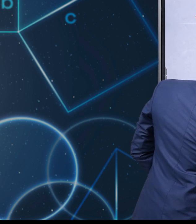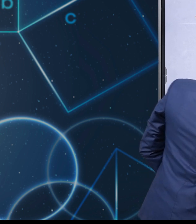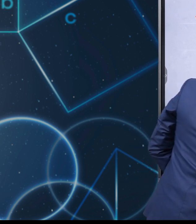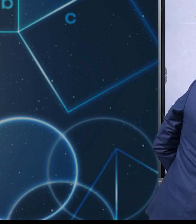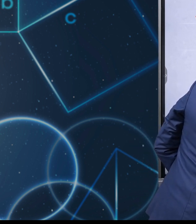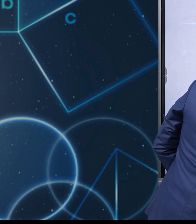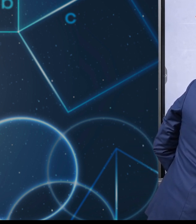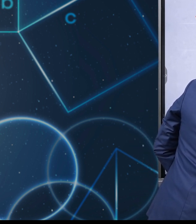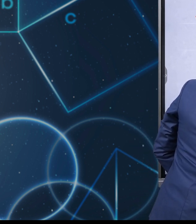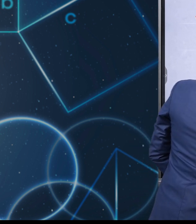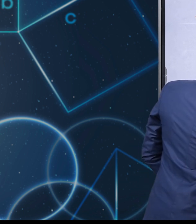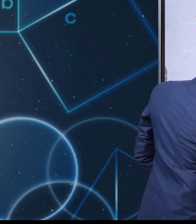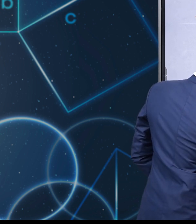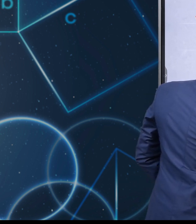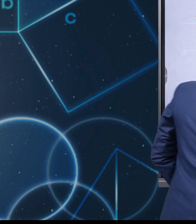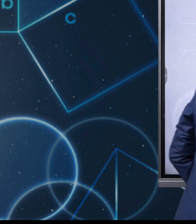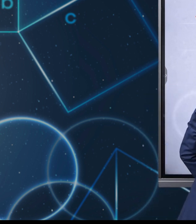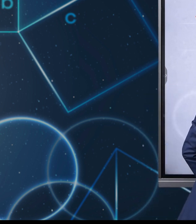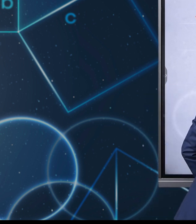equal to 60 into 7 by 42,